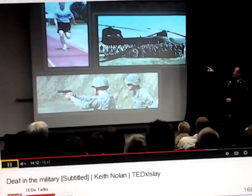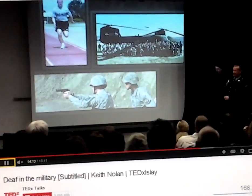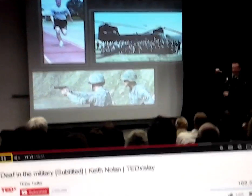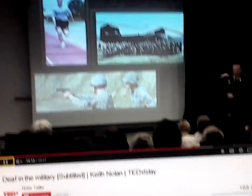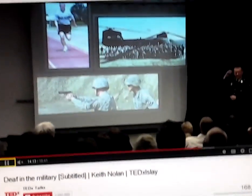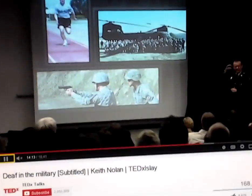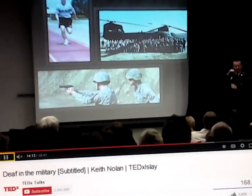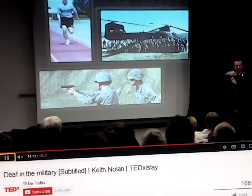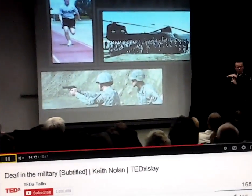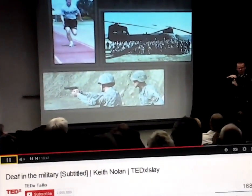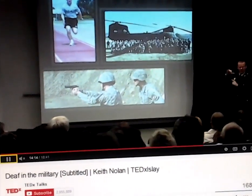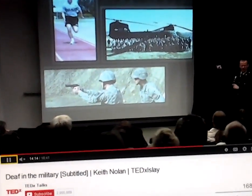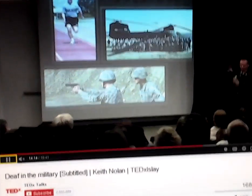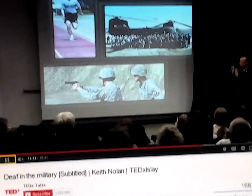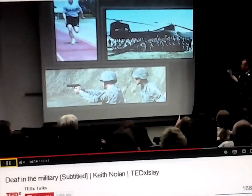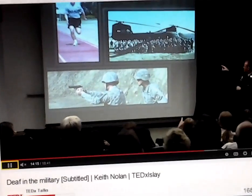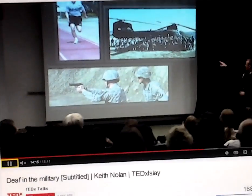He was really